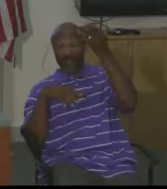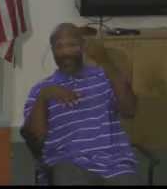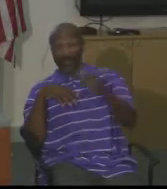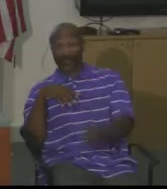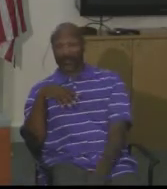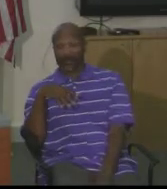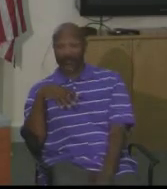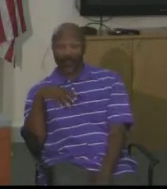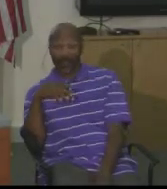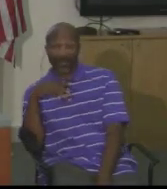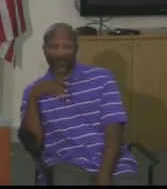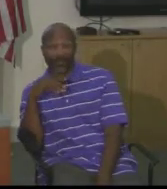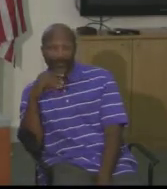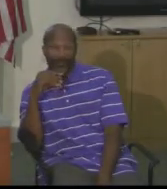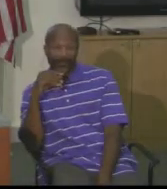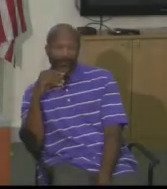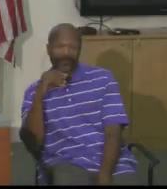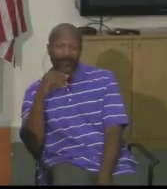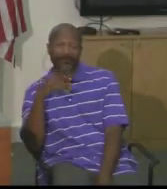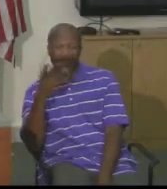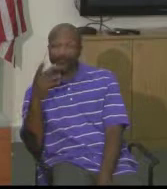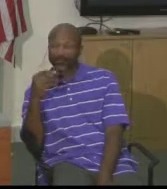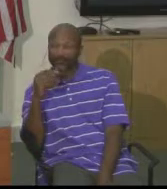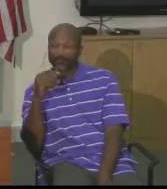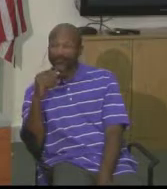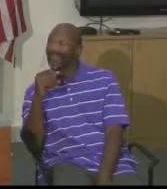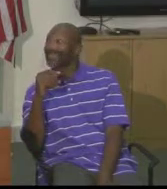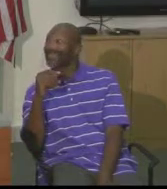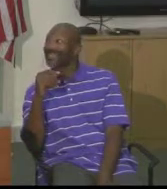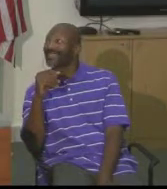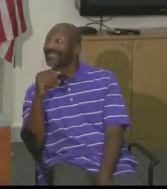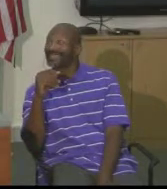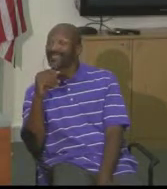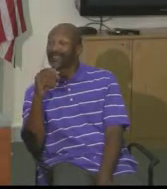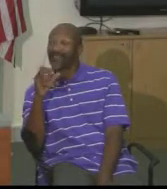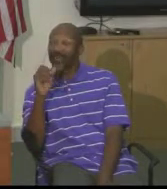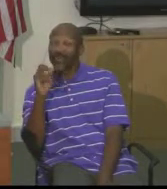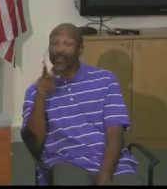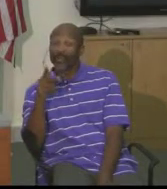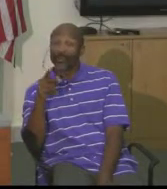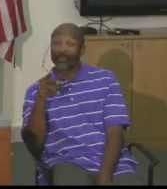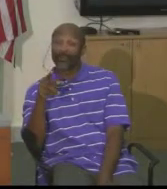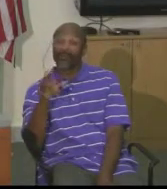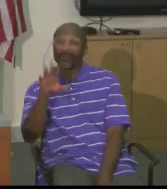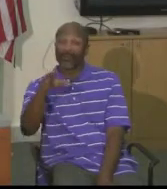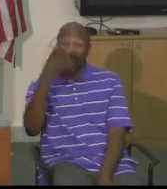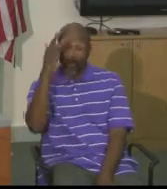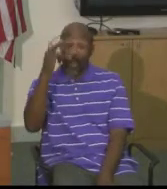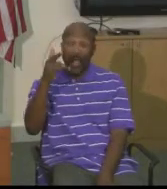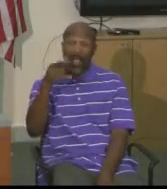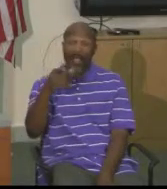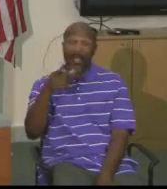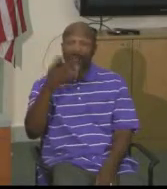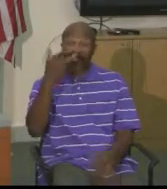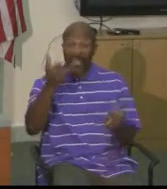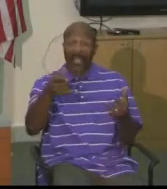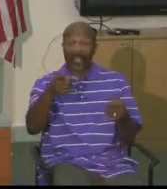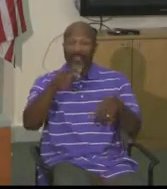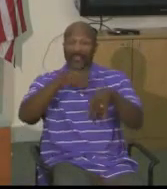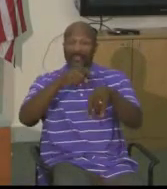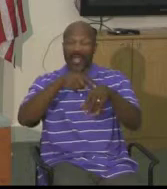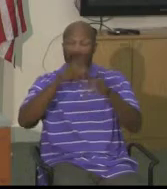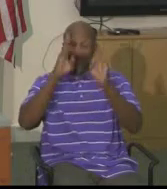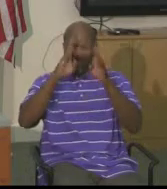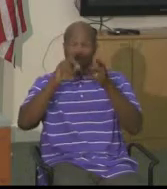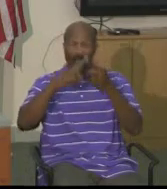No, that's just not working. Wi-Fi is not working. Because you're supposed to pay attention to me, not